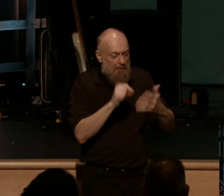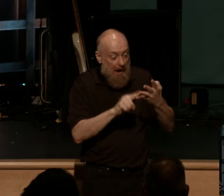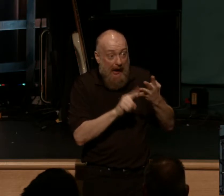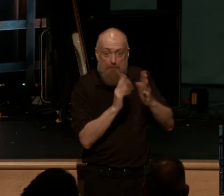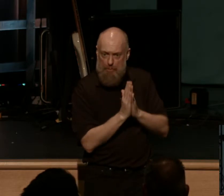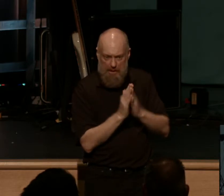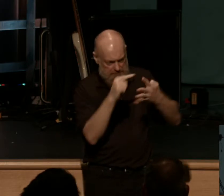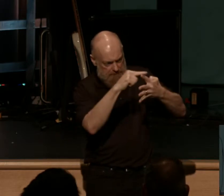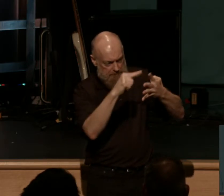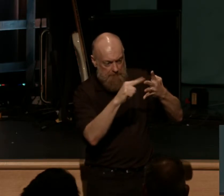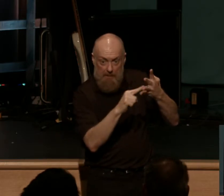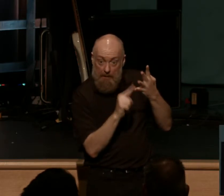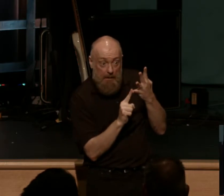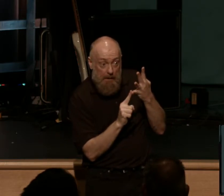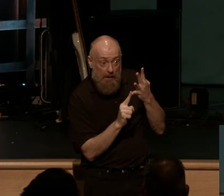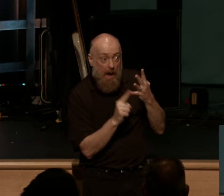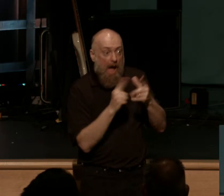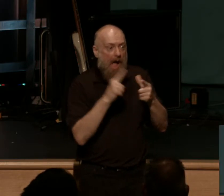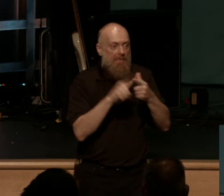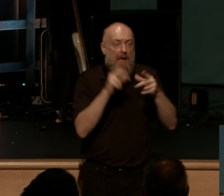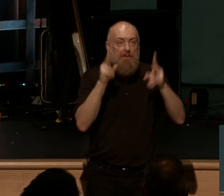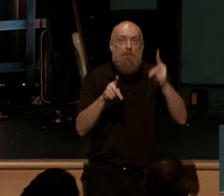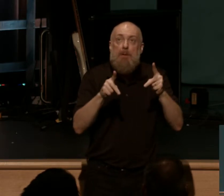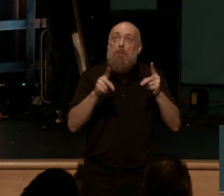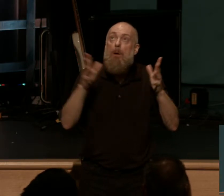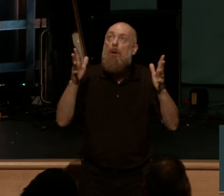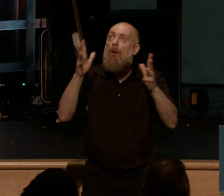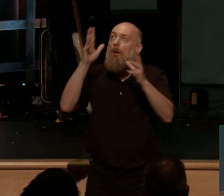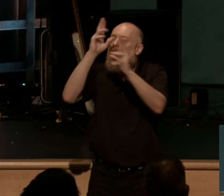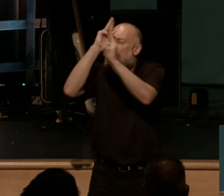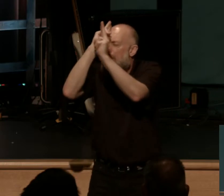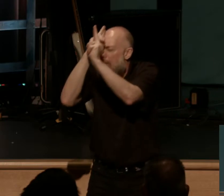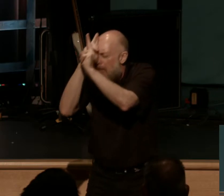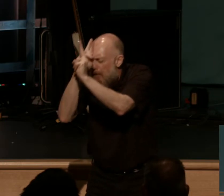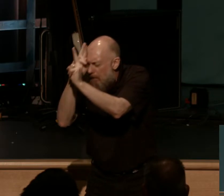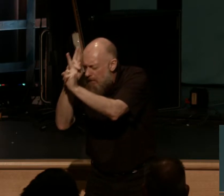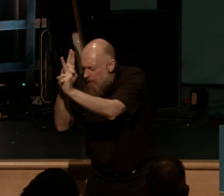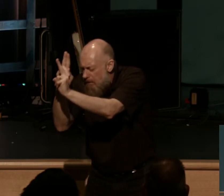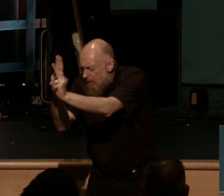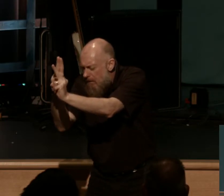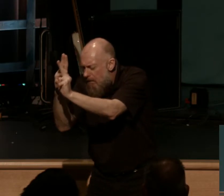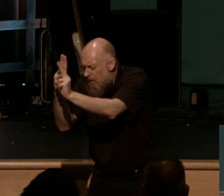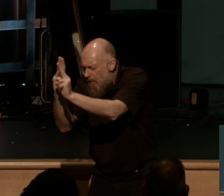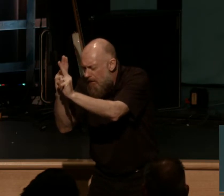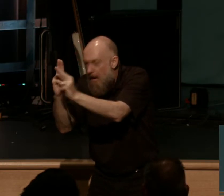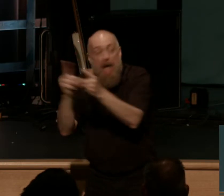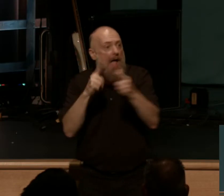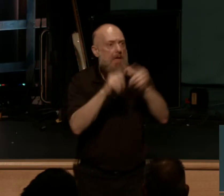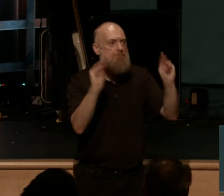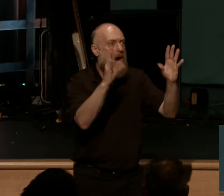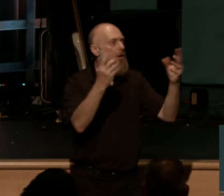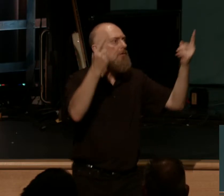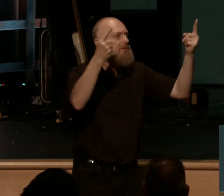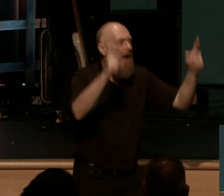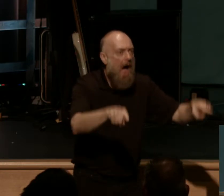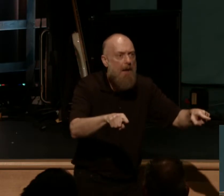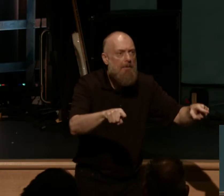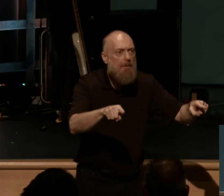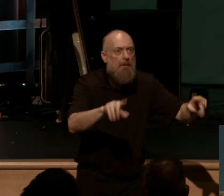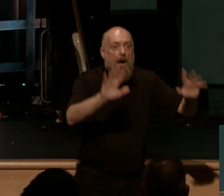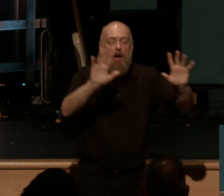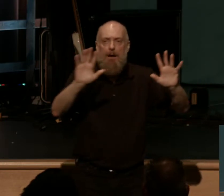prayers. And awe came upon every soul. And many wonders and signs were being done through the